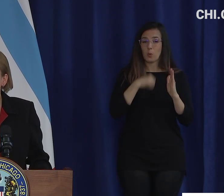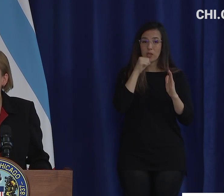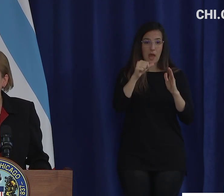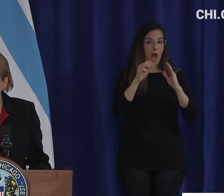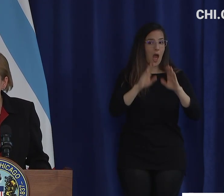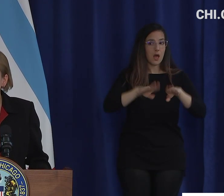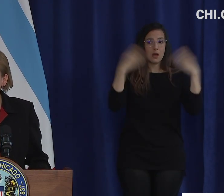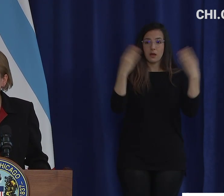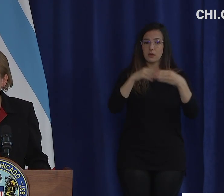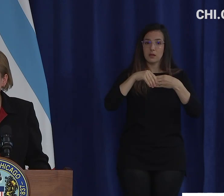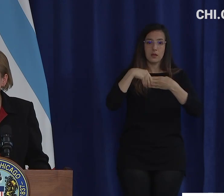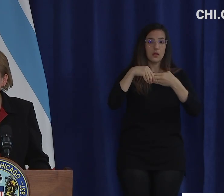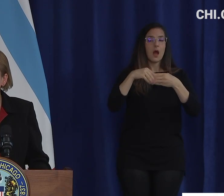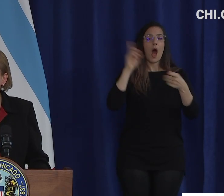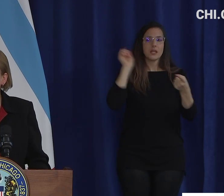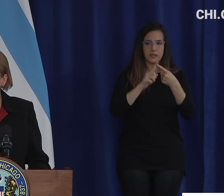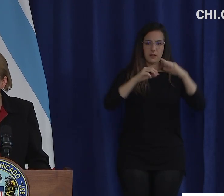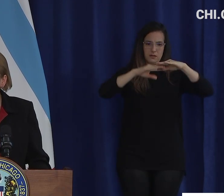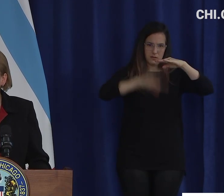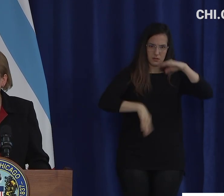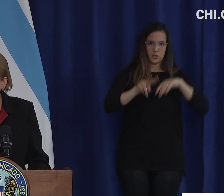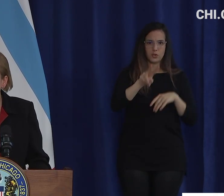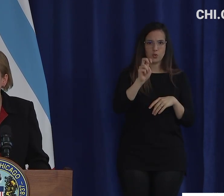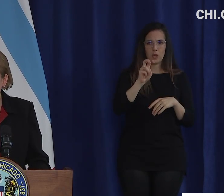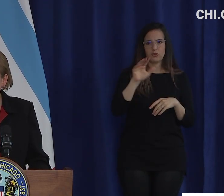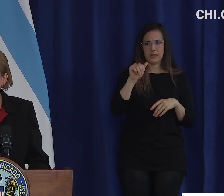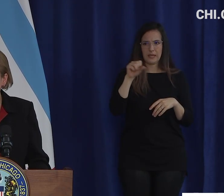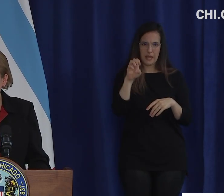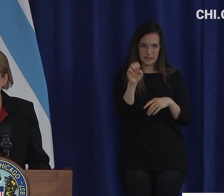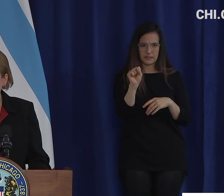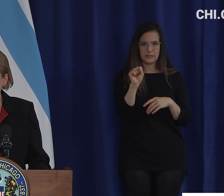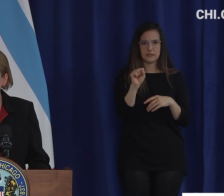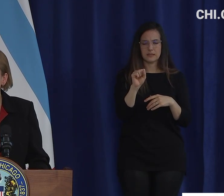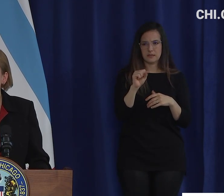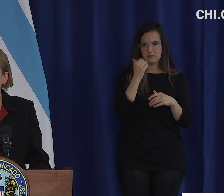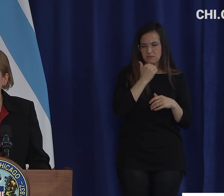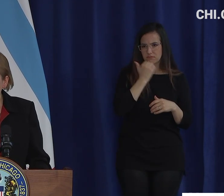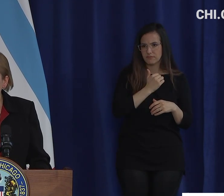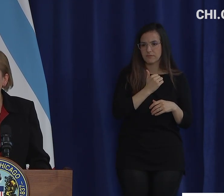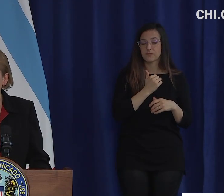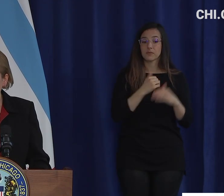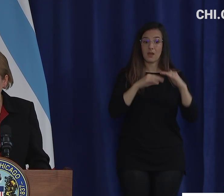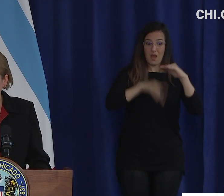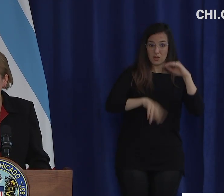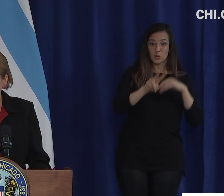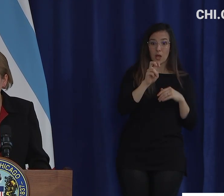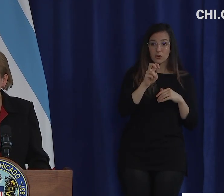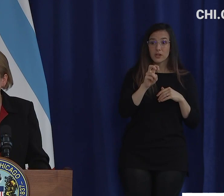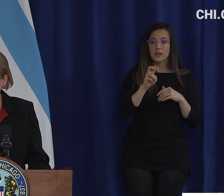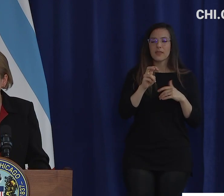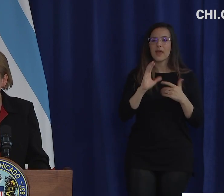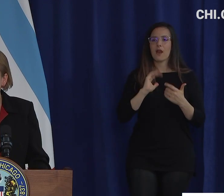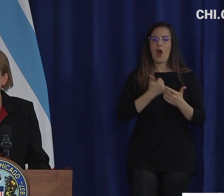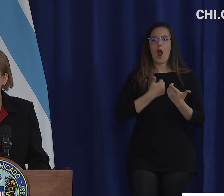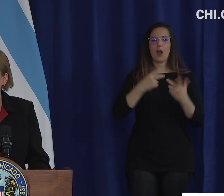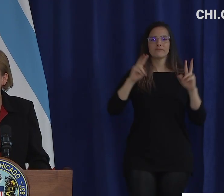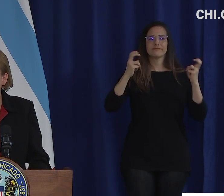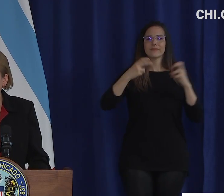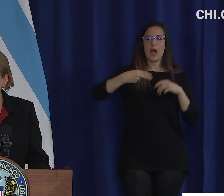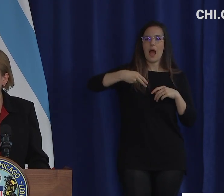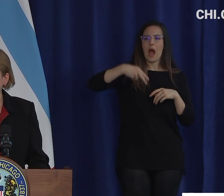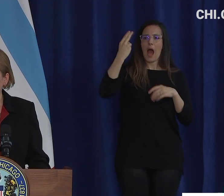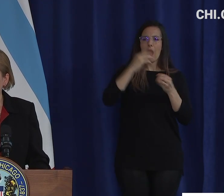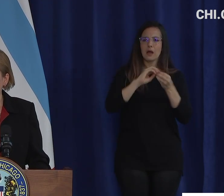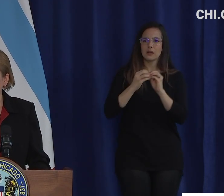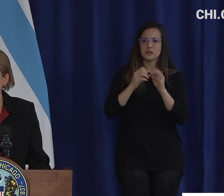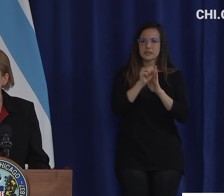cases. We get under 200 cases, we move out of a high incidence state, we can then start thinking again about,